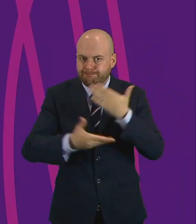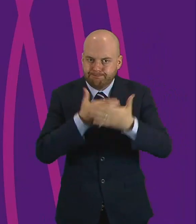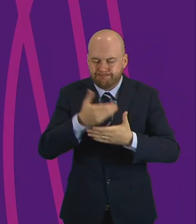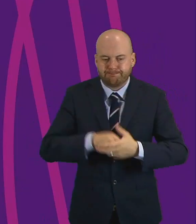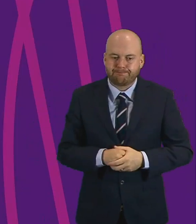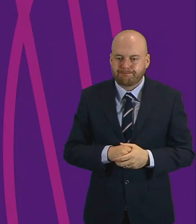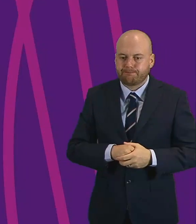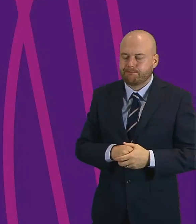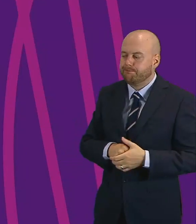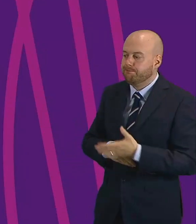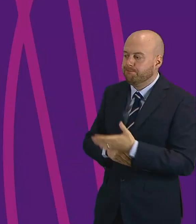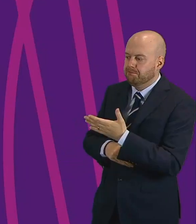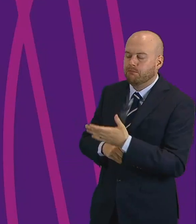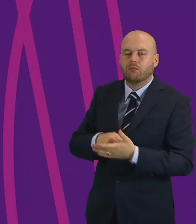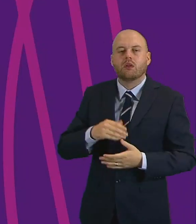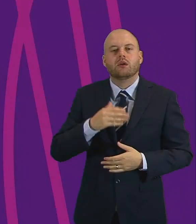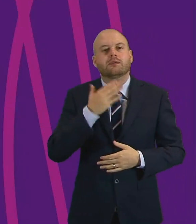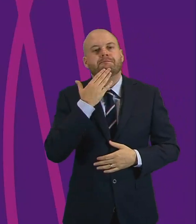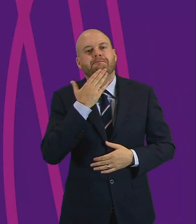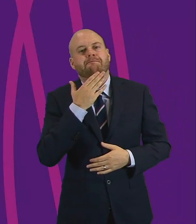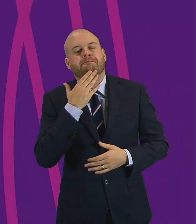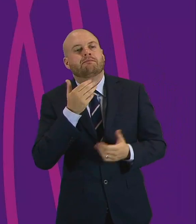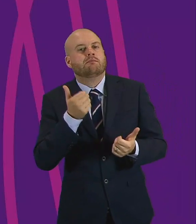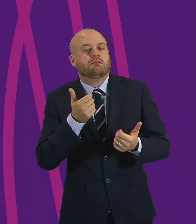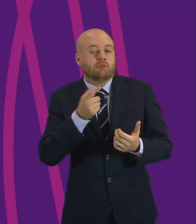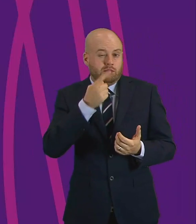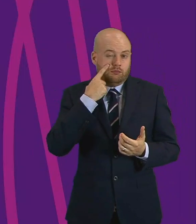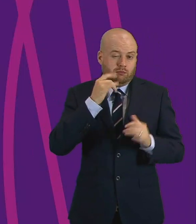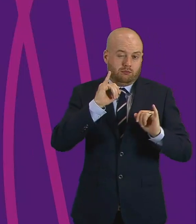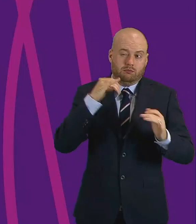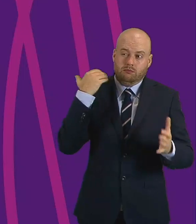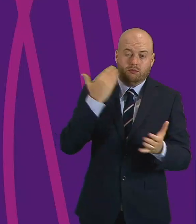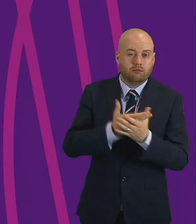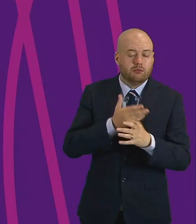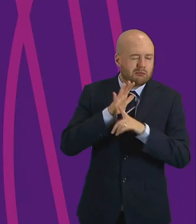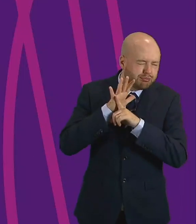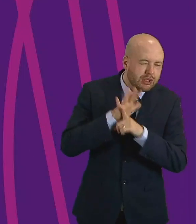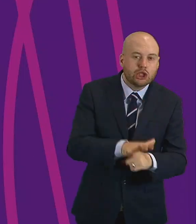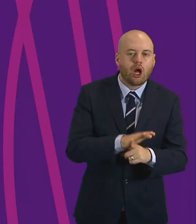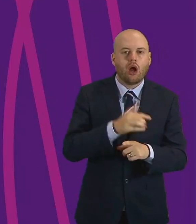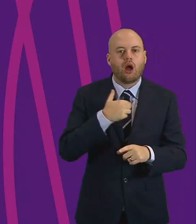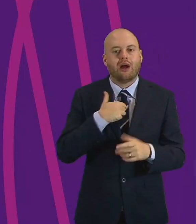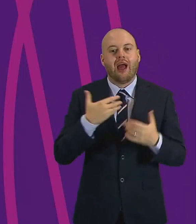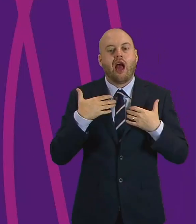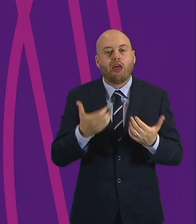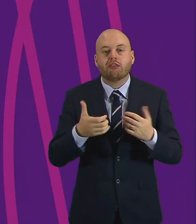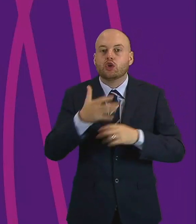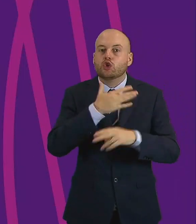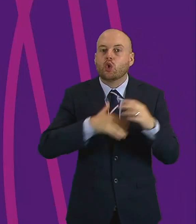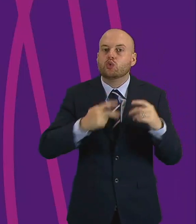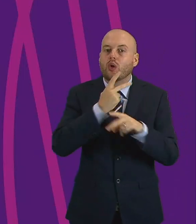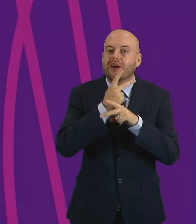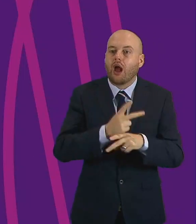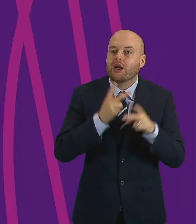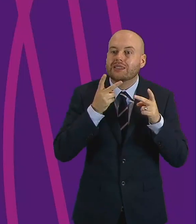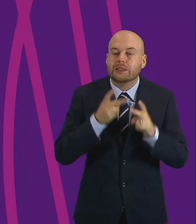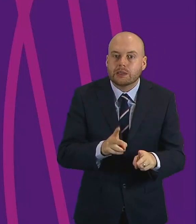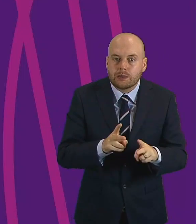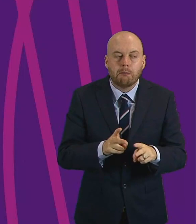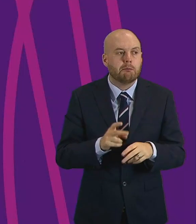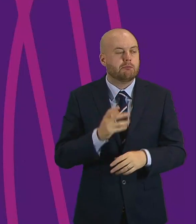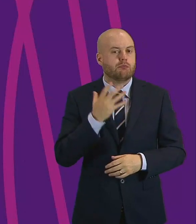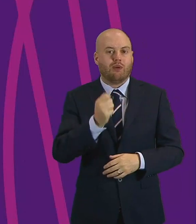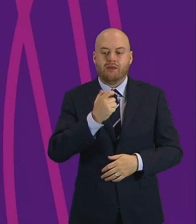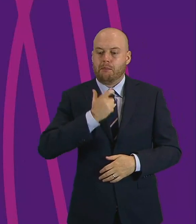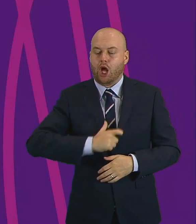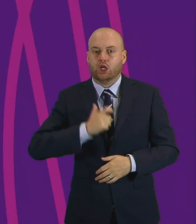will be far-reaching. We've seen the extraordinary pressures placed on our health and social care system, the personal challenges faced by individuals